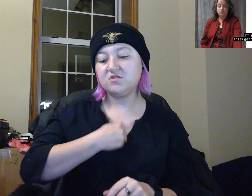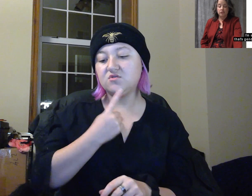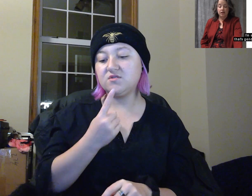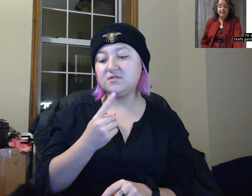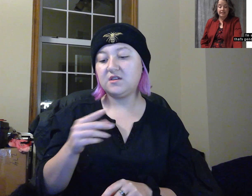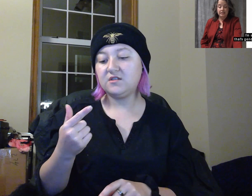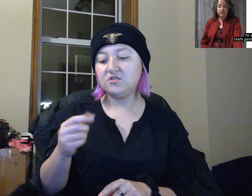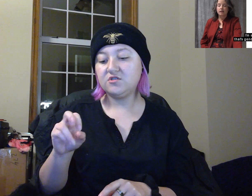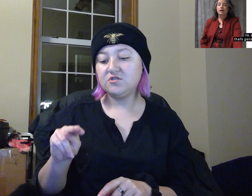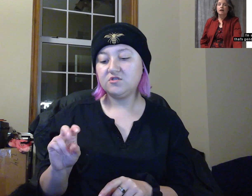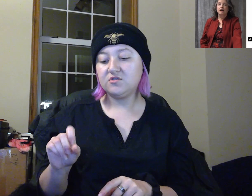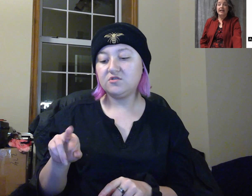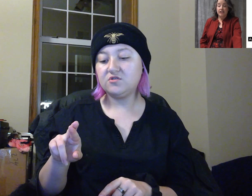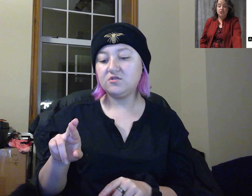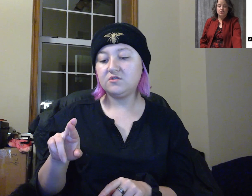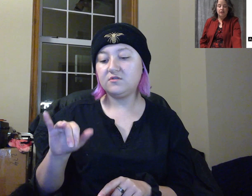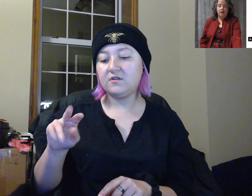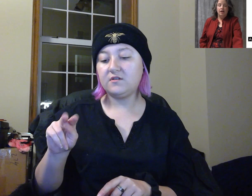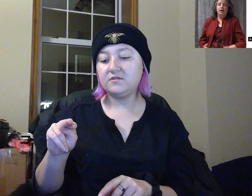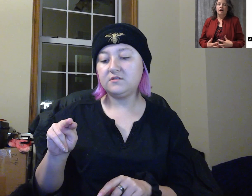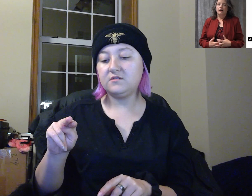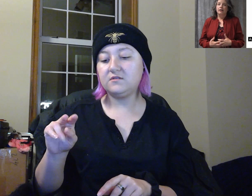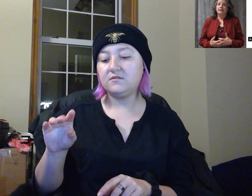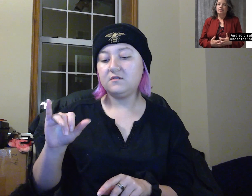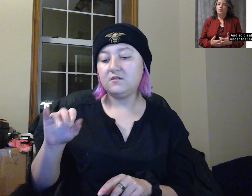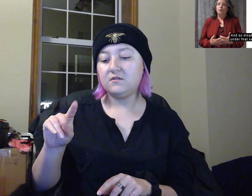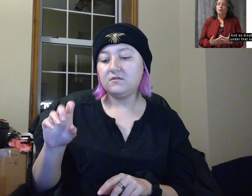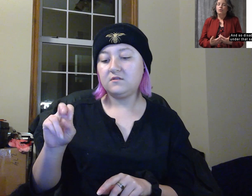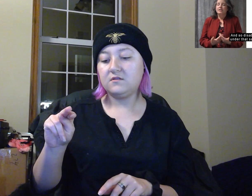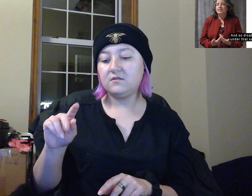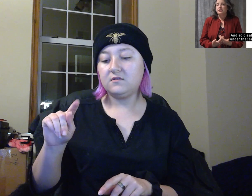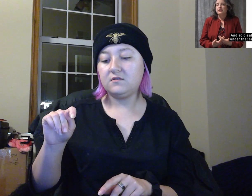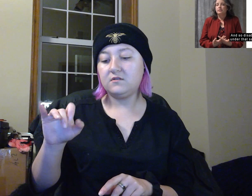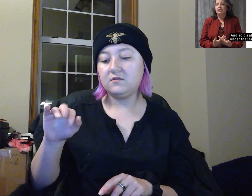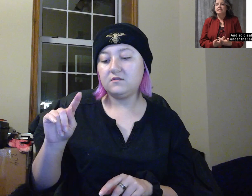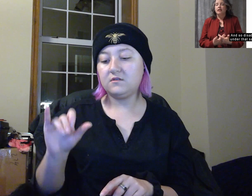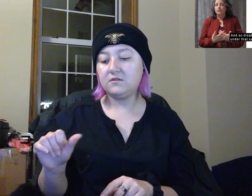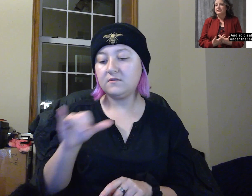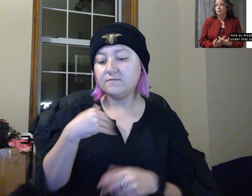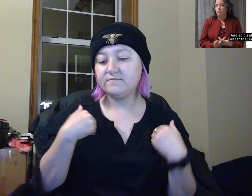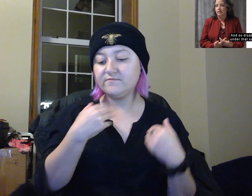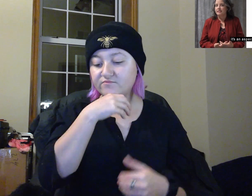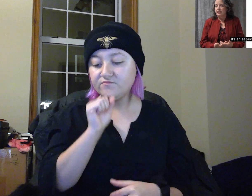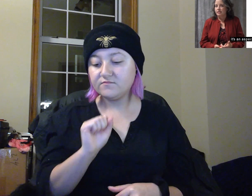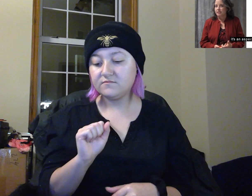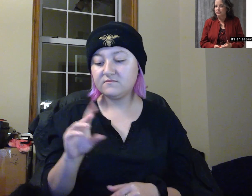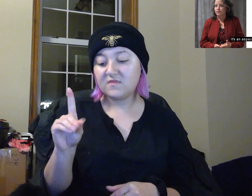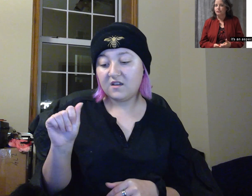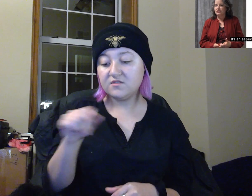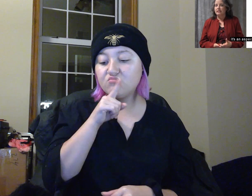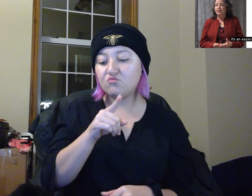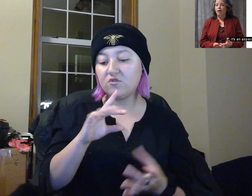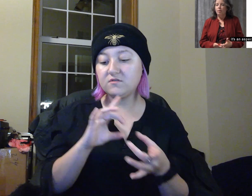that's gender identity, age. And so disability really is under that same umbrella. It's an aspect